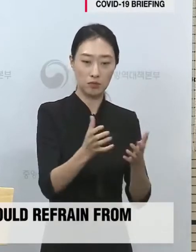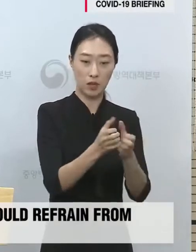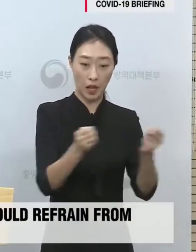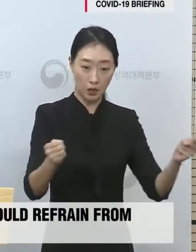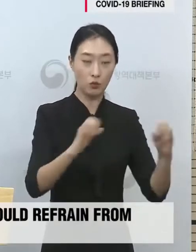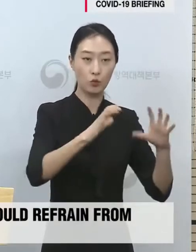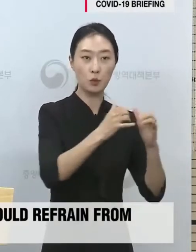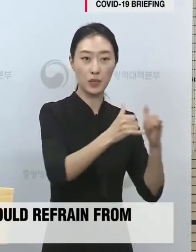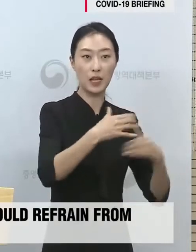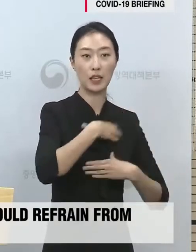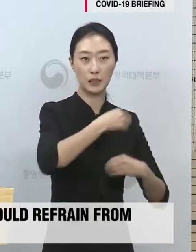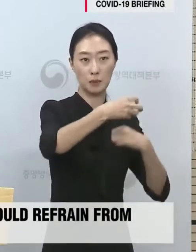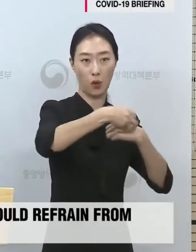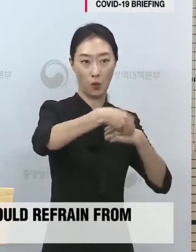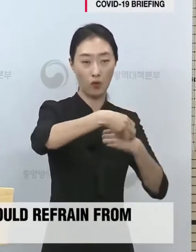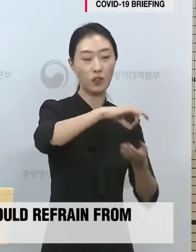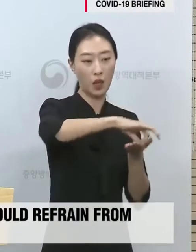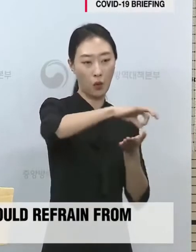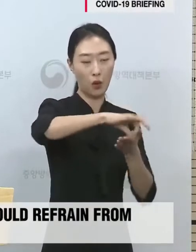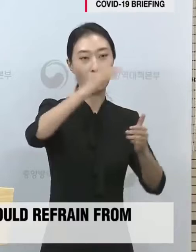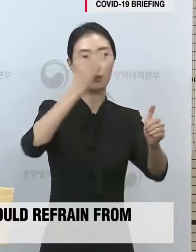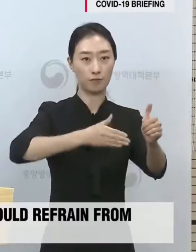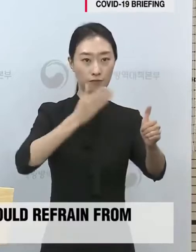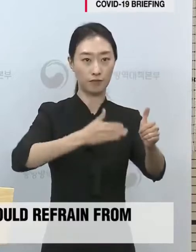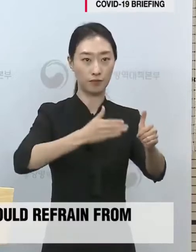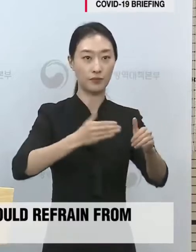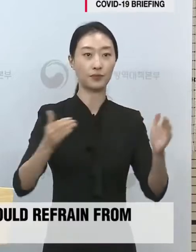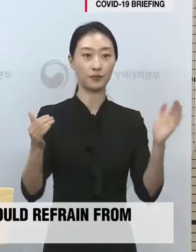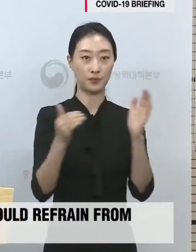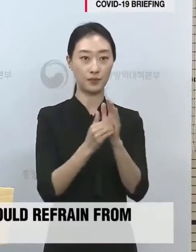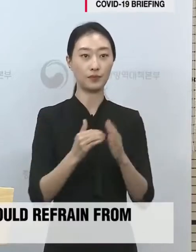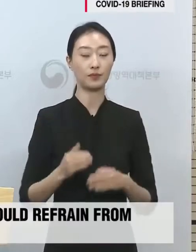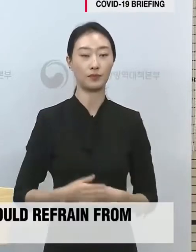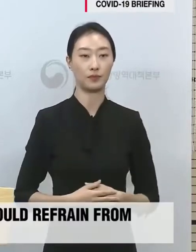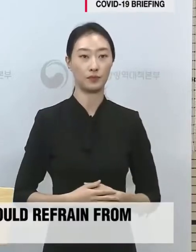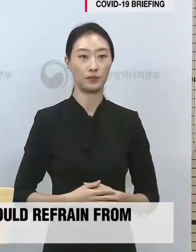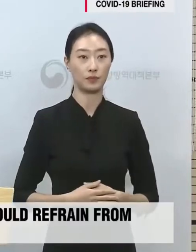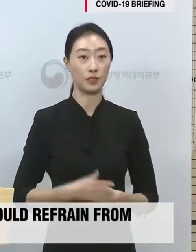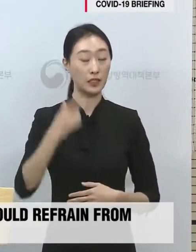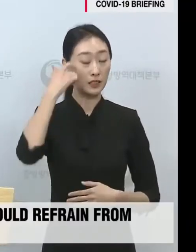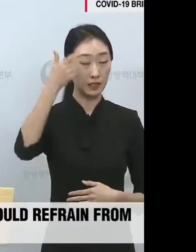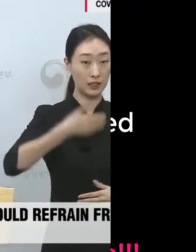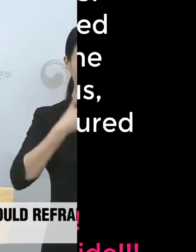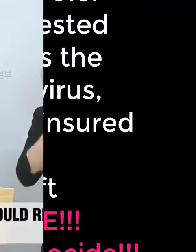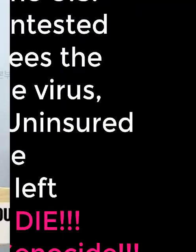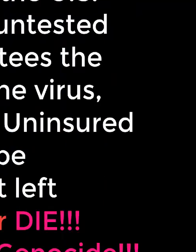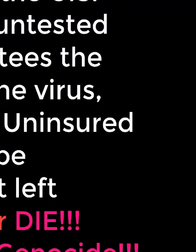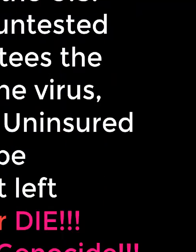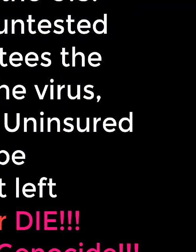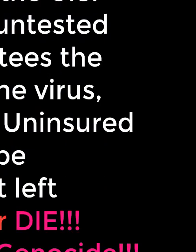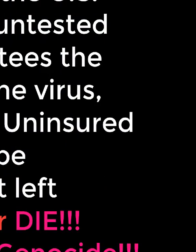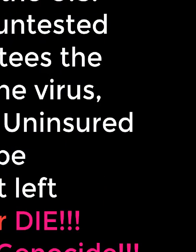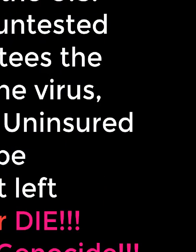who have other symptoms other than respiratory diseases. So please take use of that. And that's all from me. Thank you.